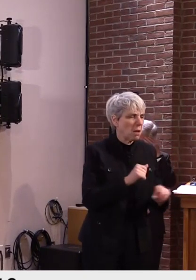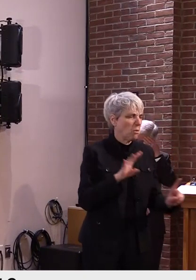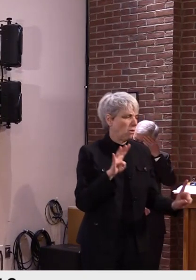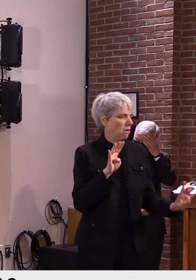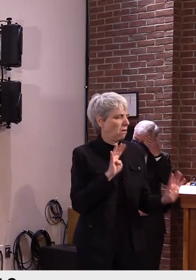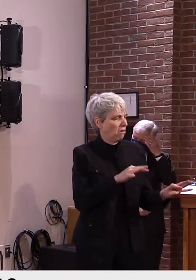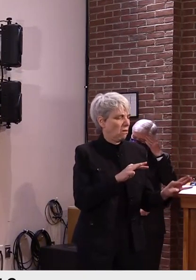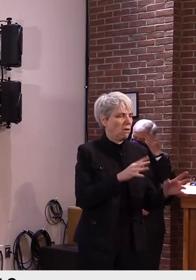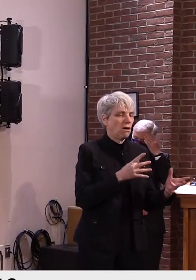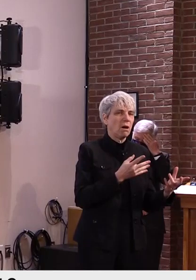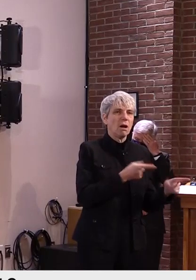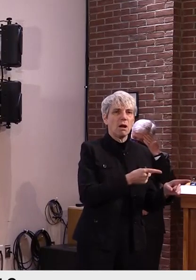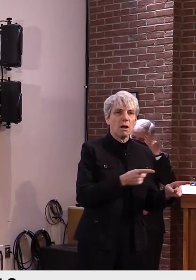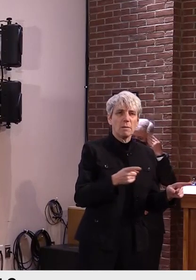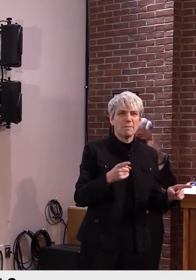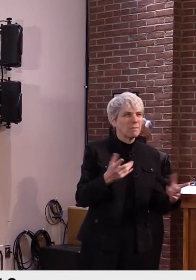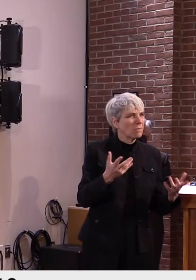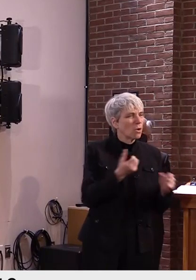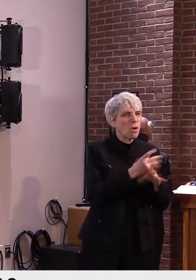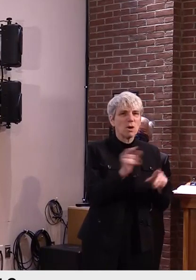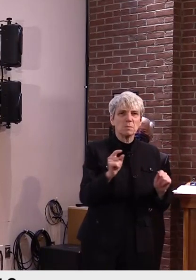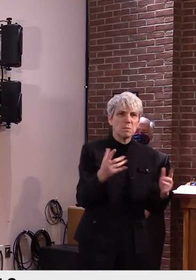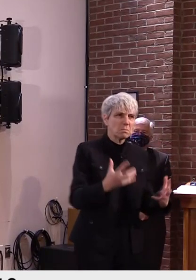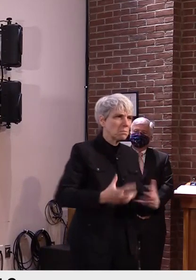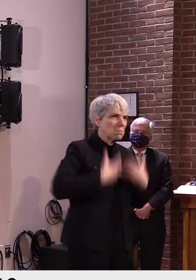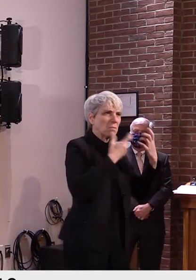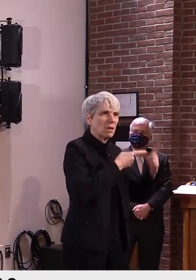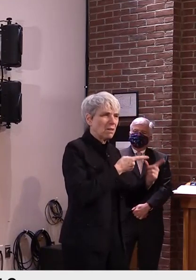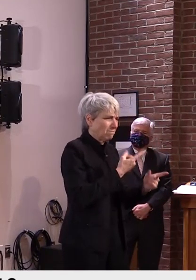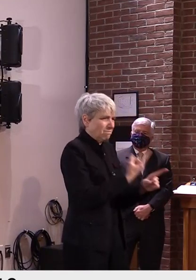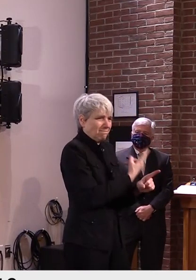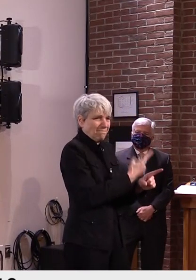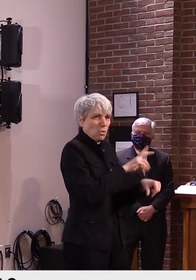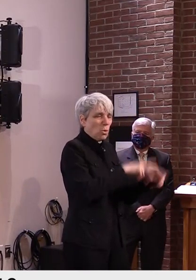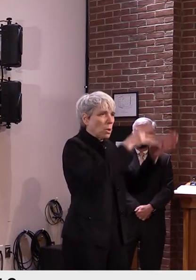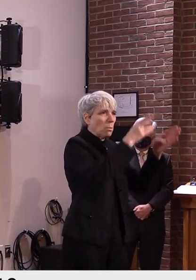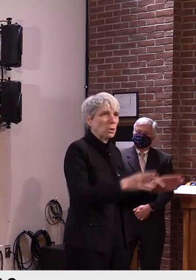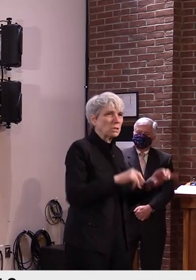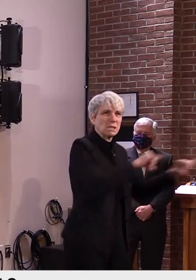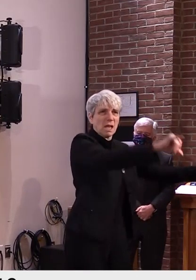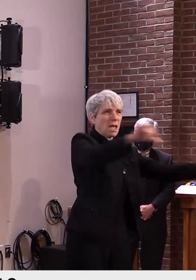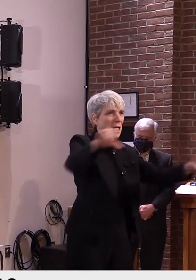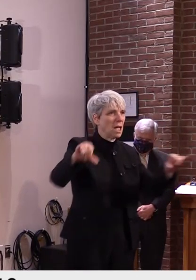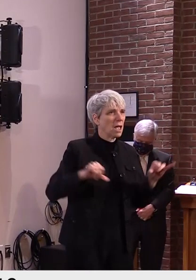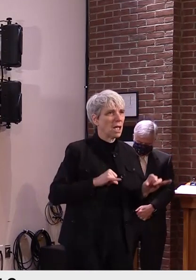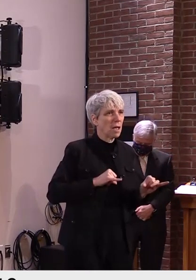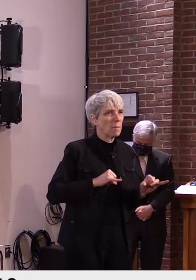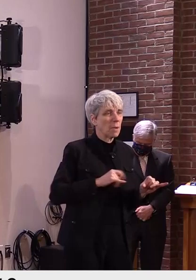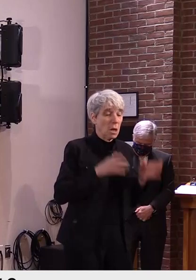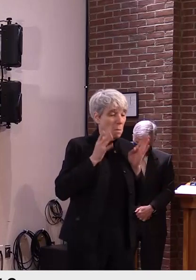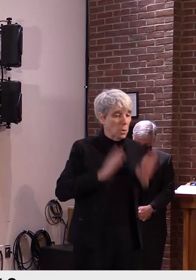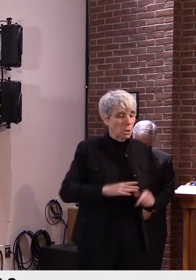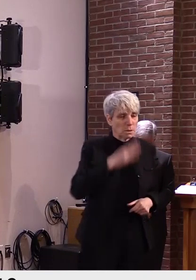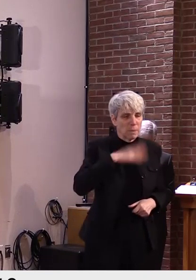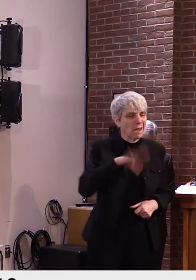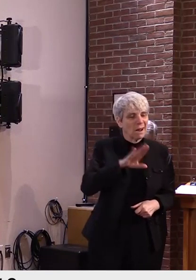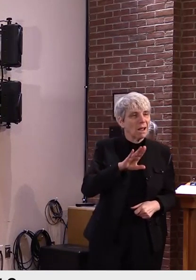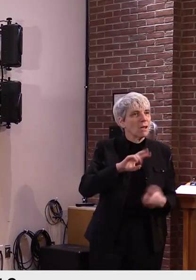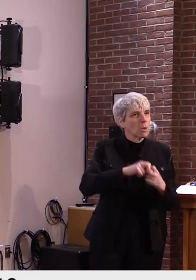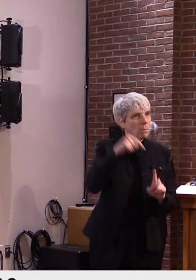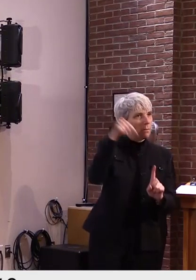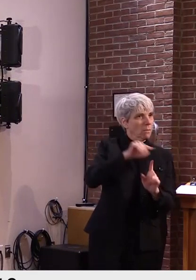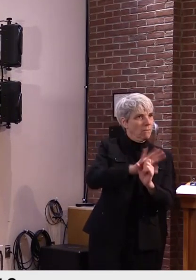fear or anger toward ordinary people, instead of focusing on the disease that is causing the problem.